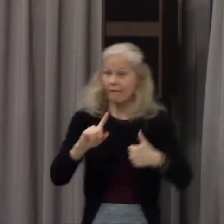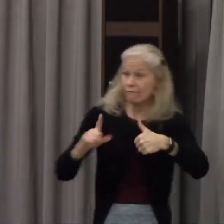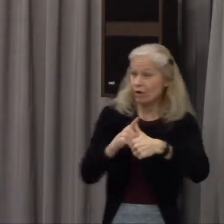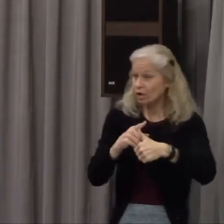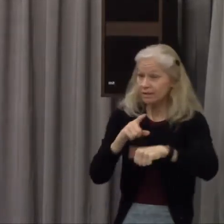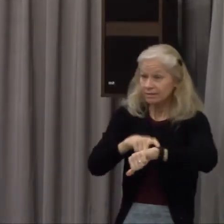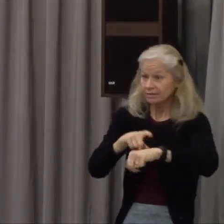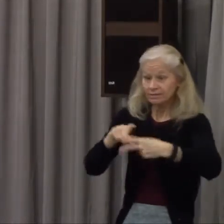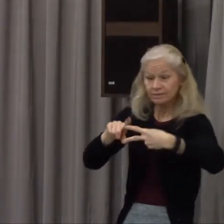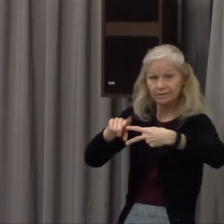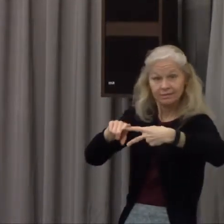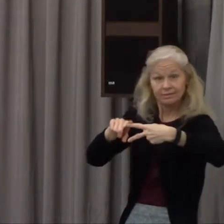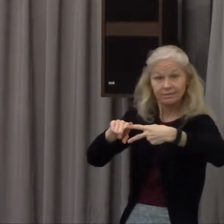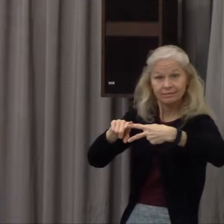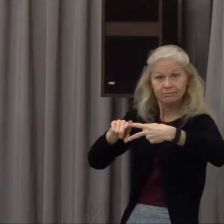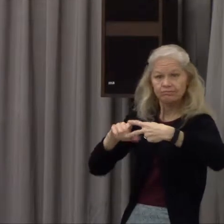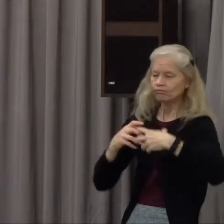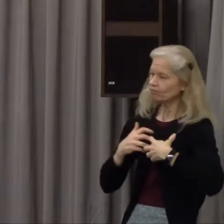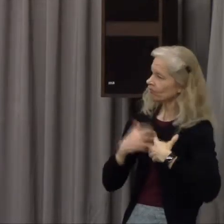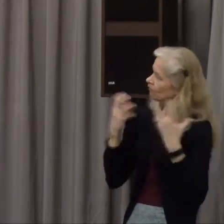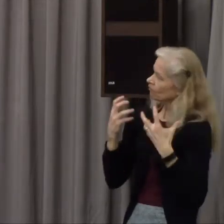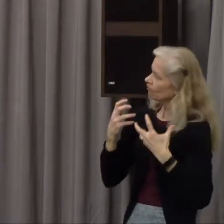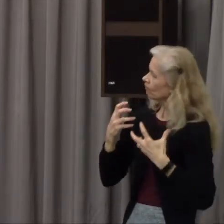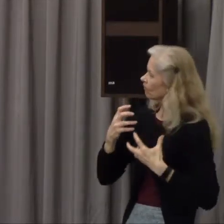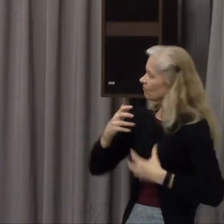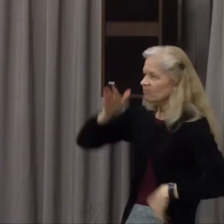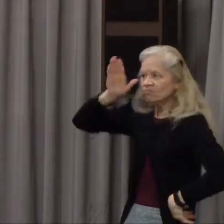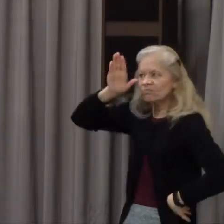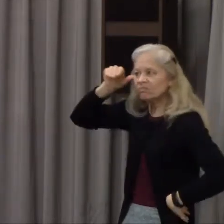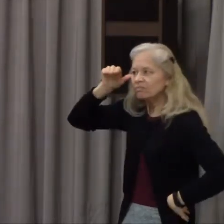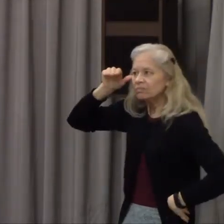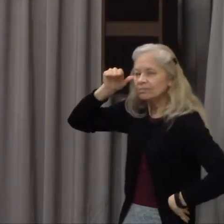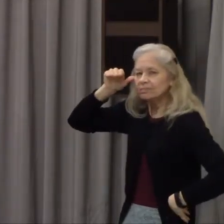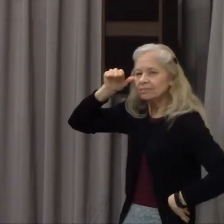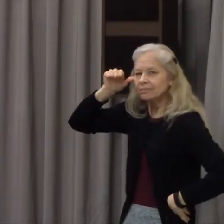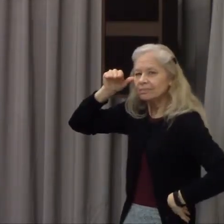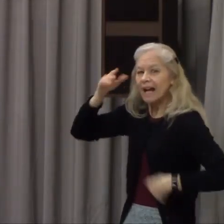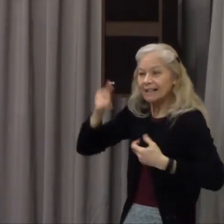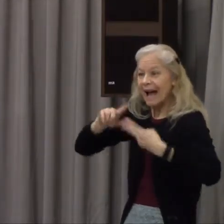prophet. What an amazing thing. That sword does that.